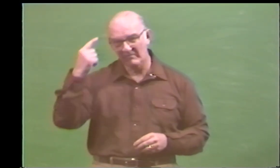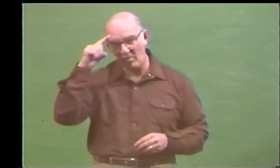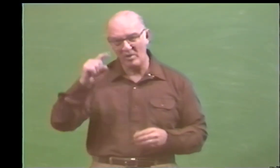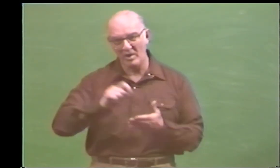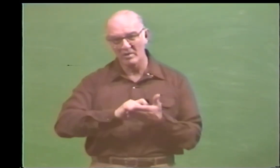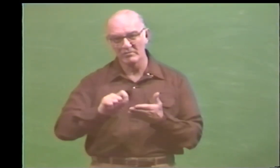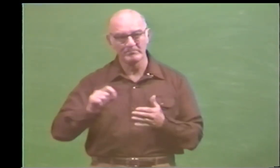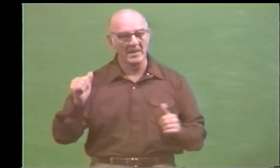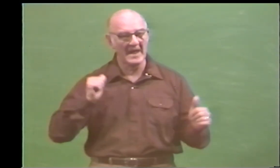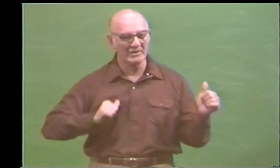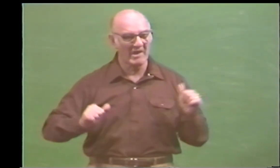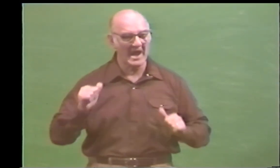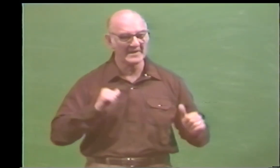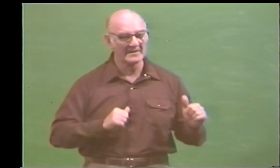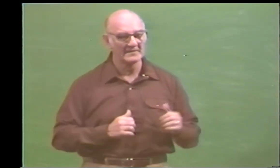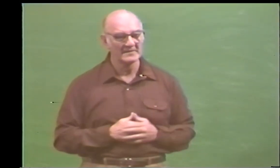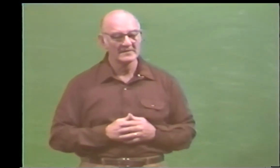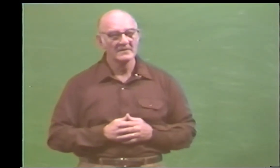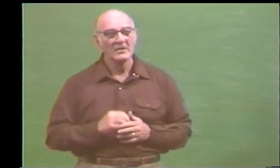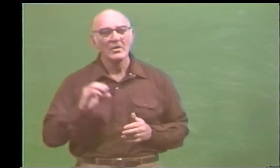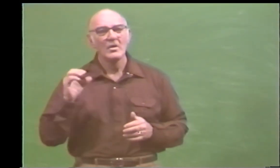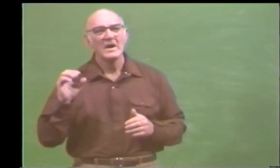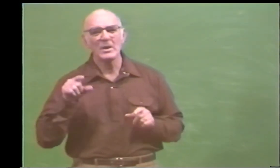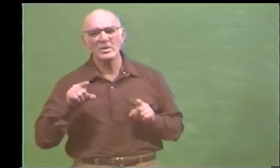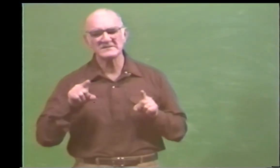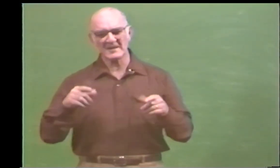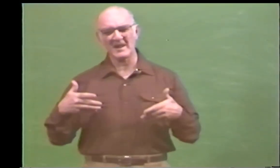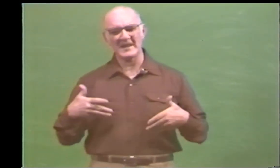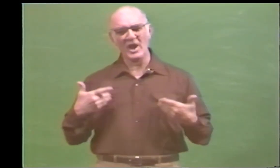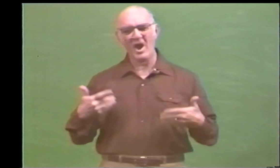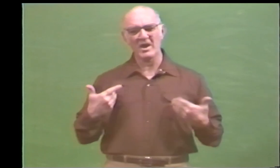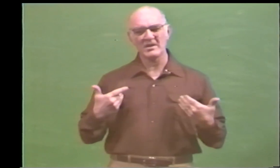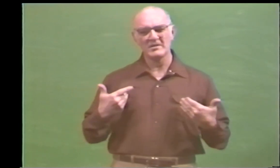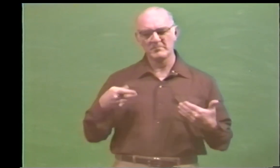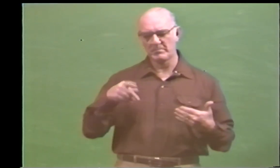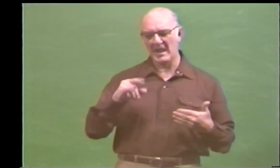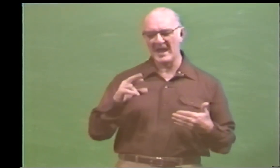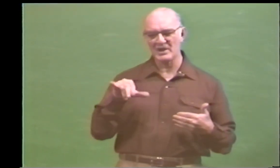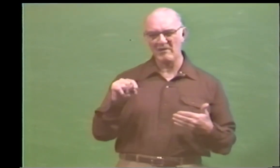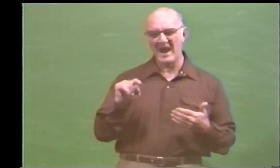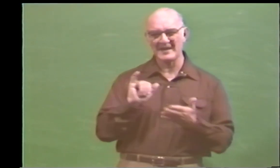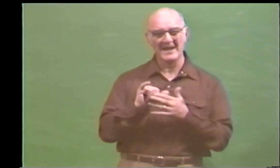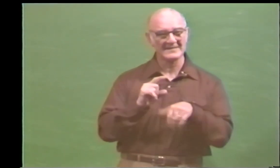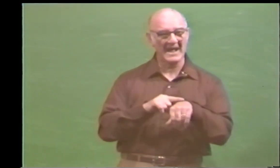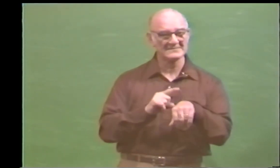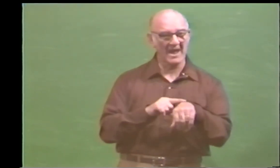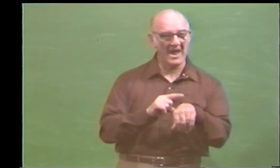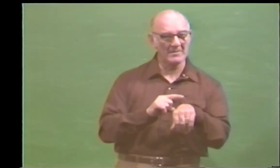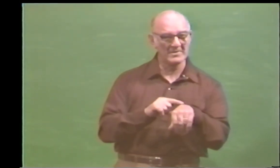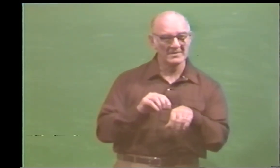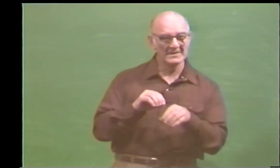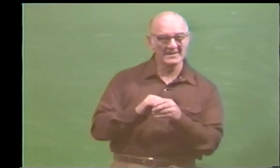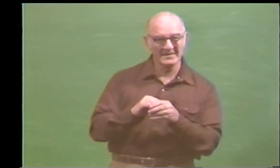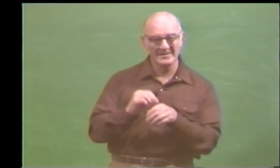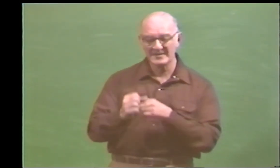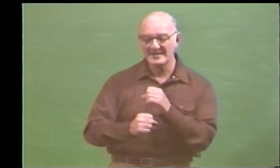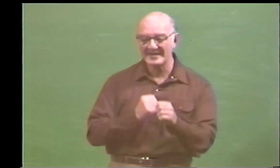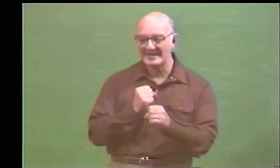for playwriting. He was still a young playwright at that time, in the year